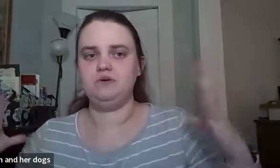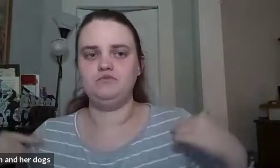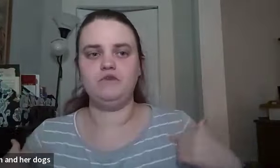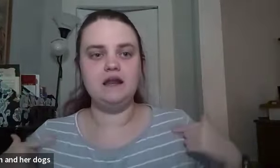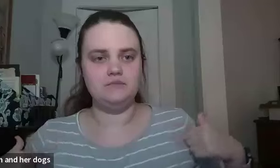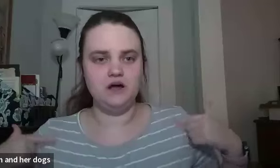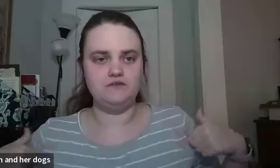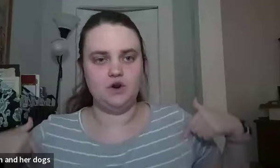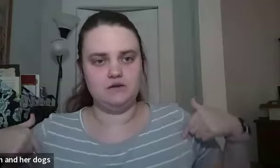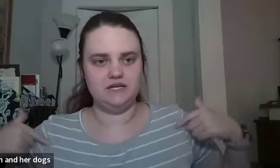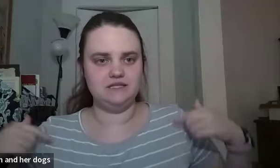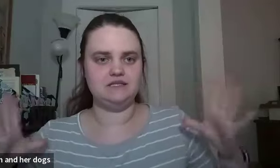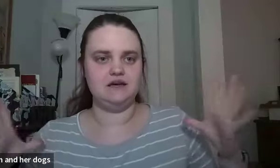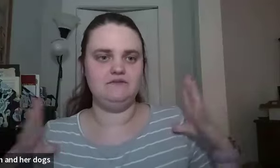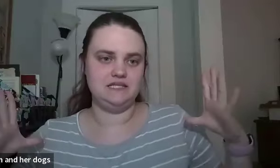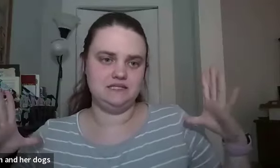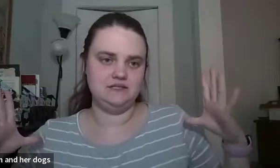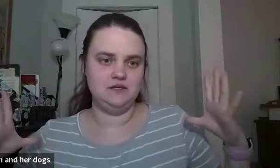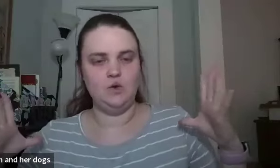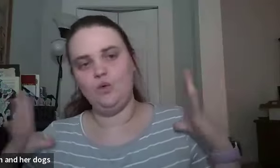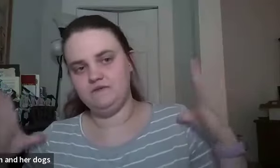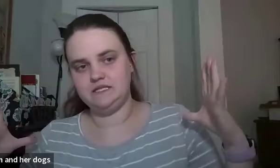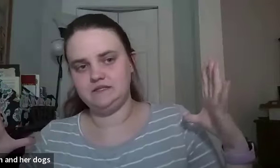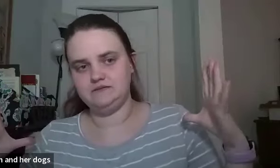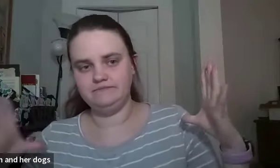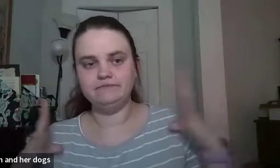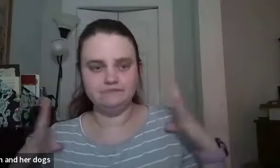them right above your armpits. Event. Event.